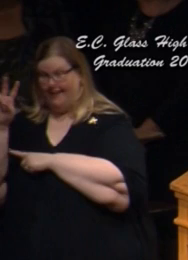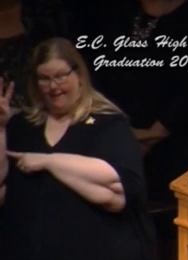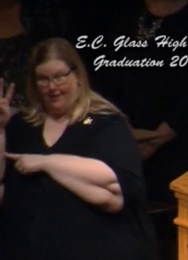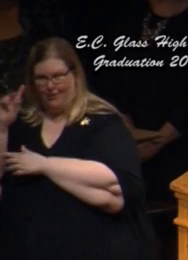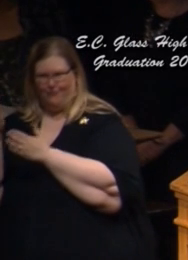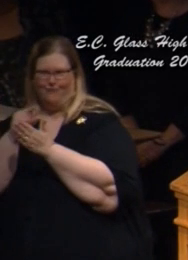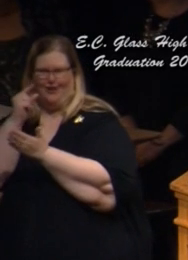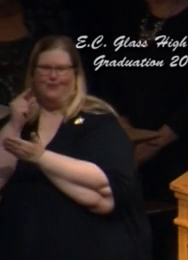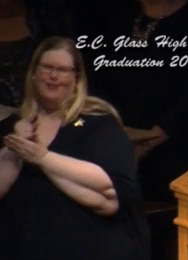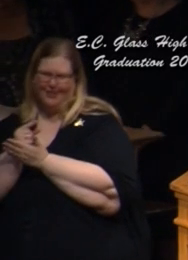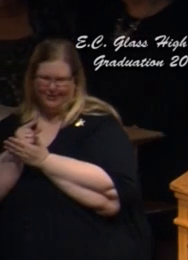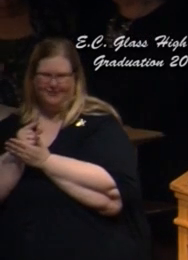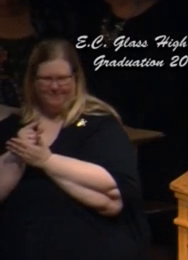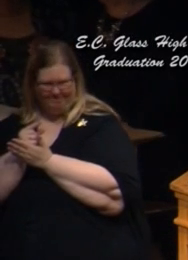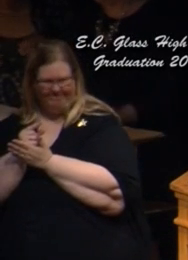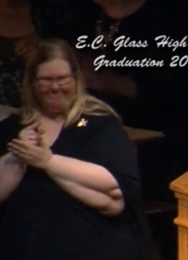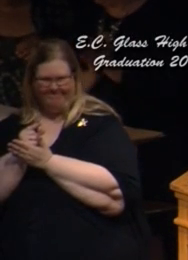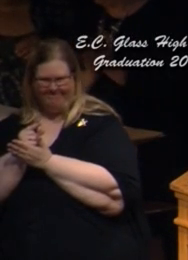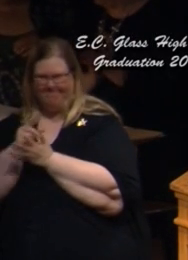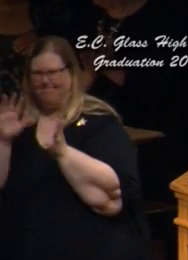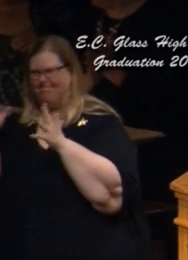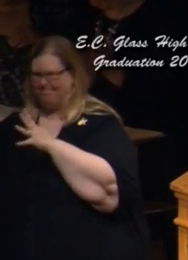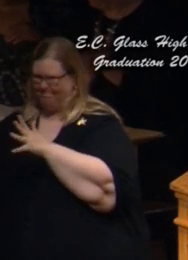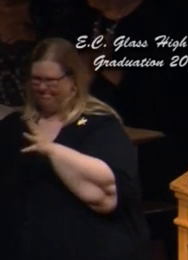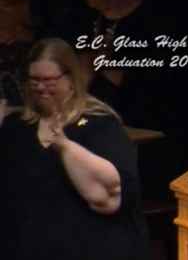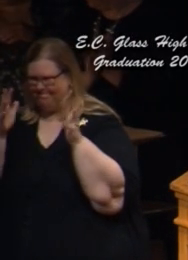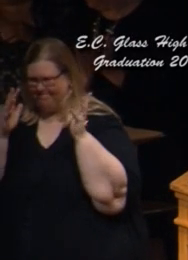2017 graduation.